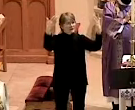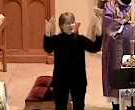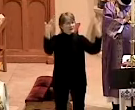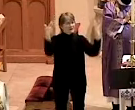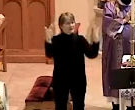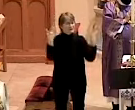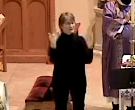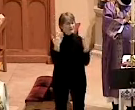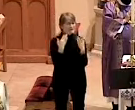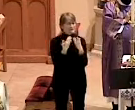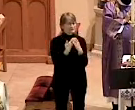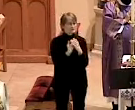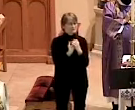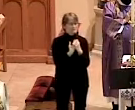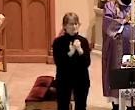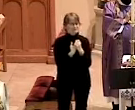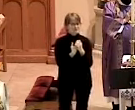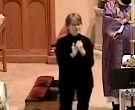highest.